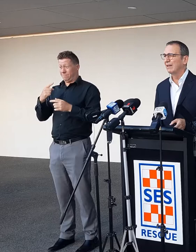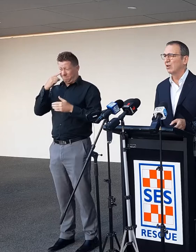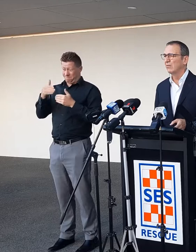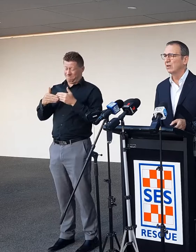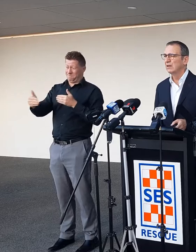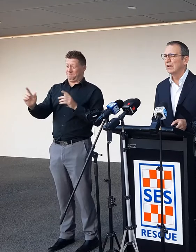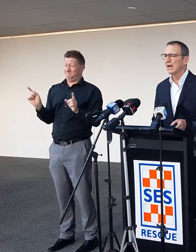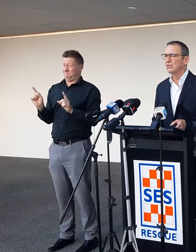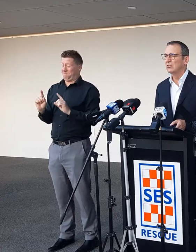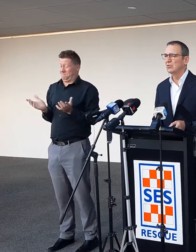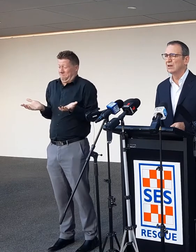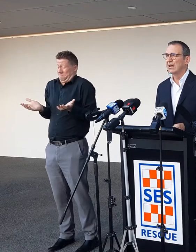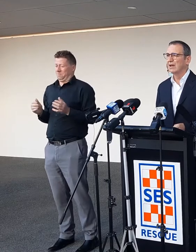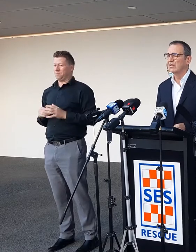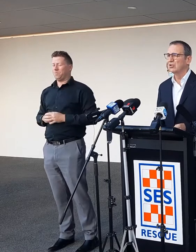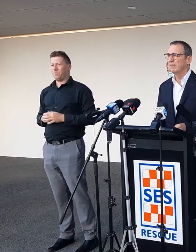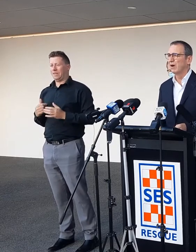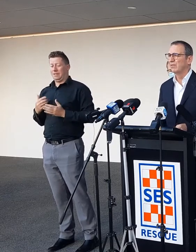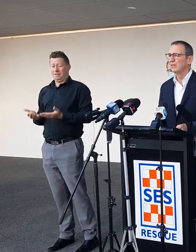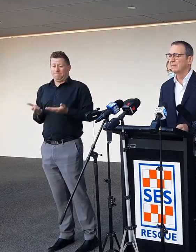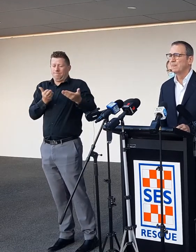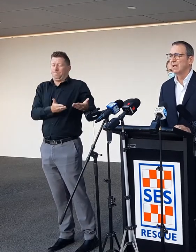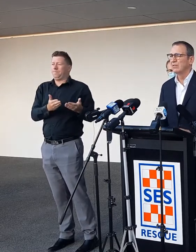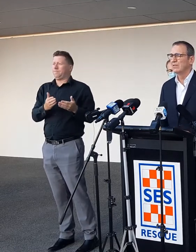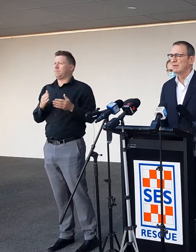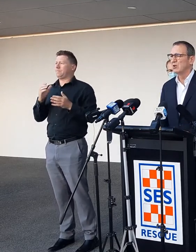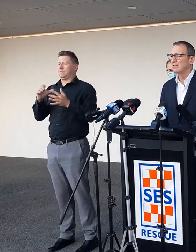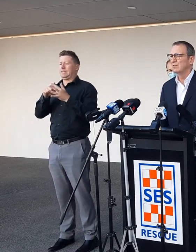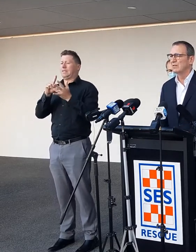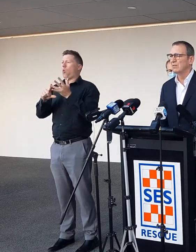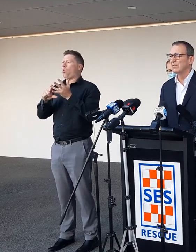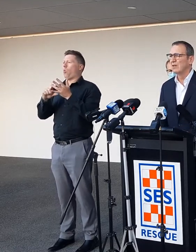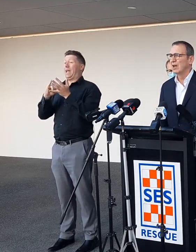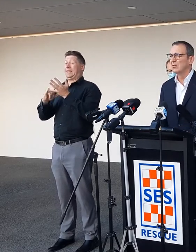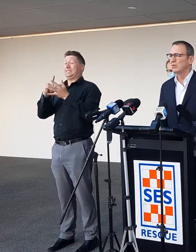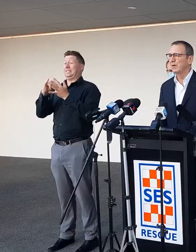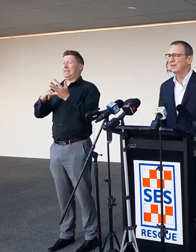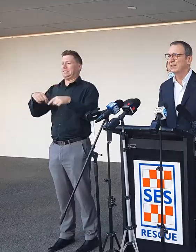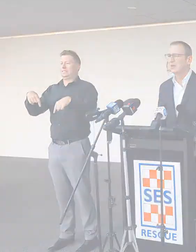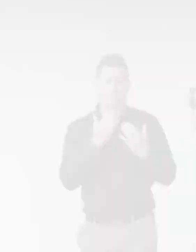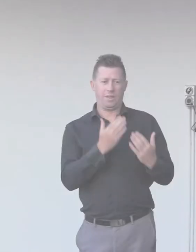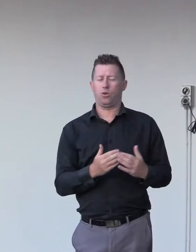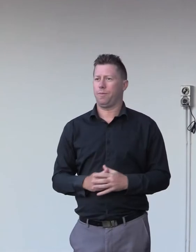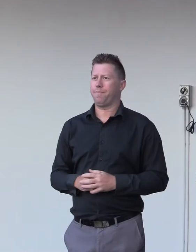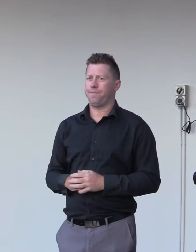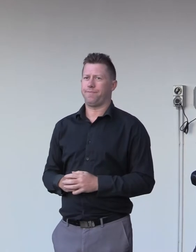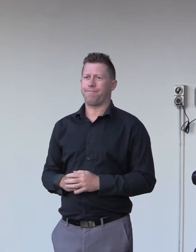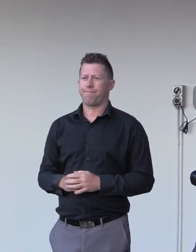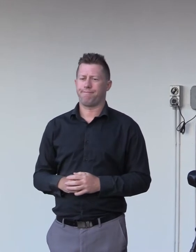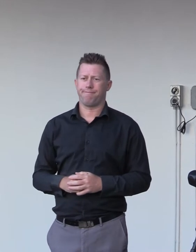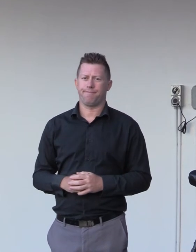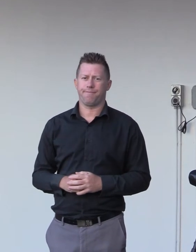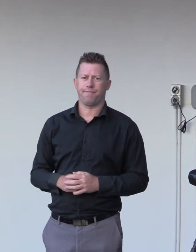going to pass over to the Chief Officer of the State Emergency Service, Chris Beattie. Well, over the